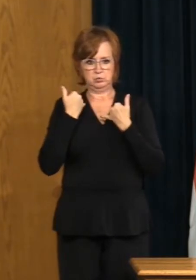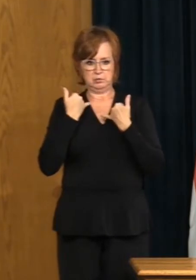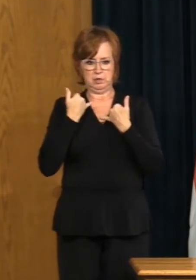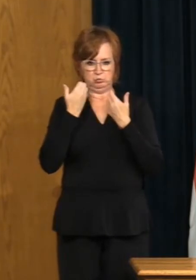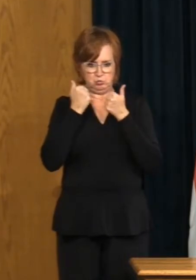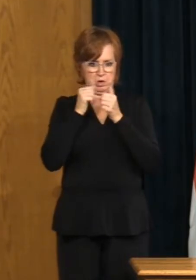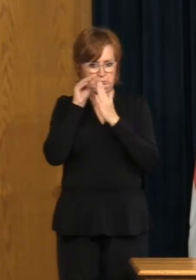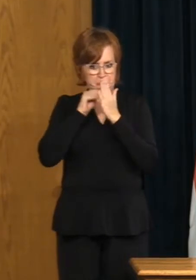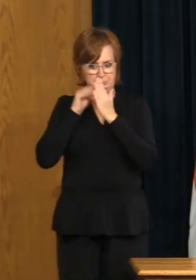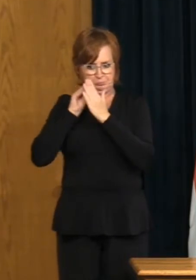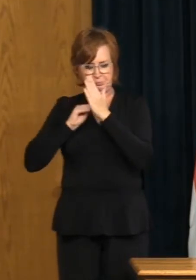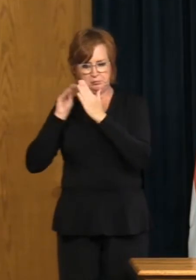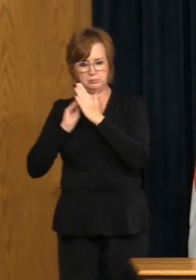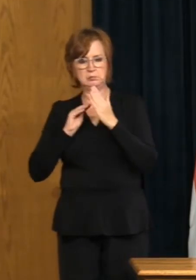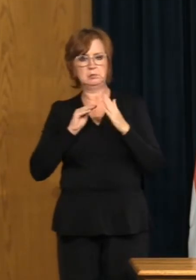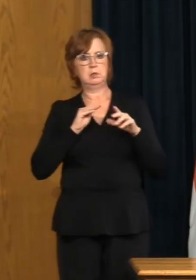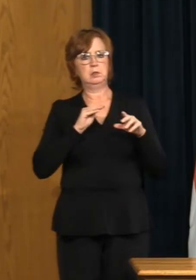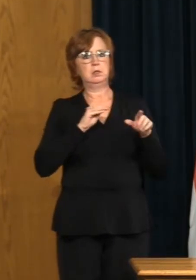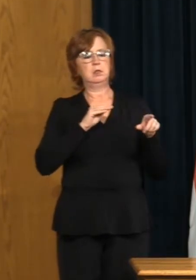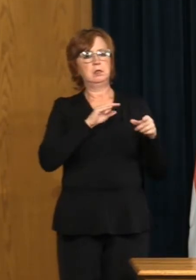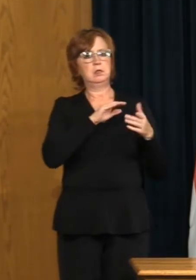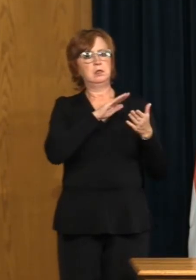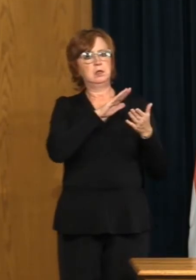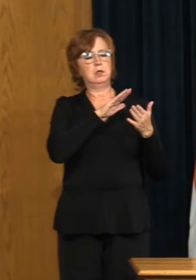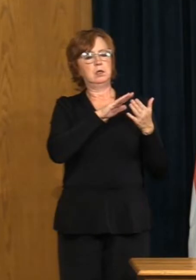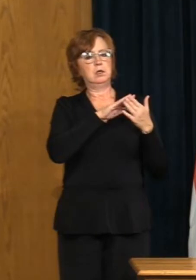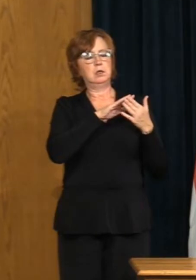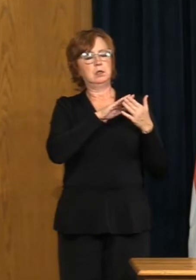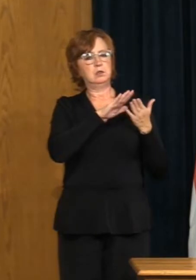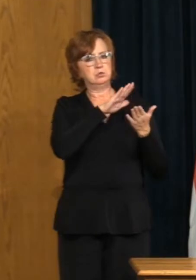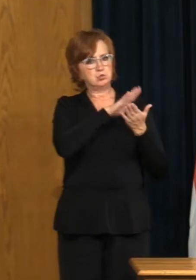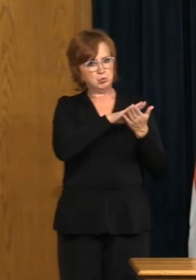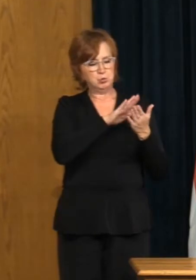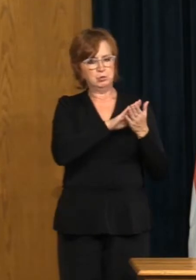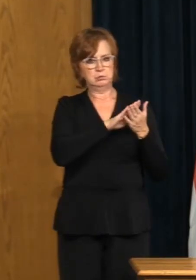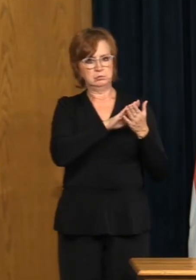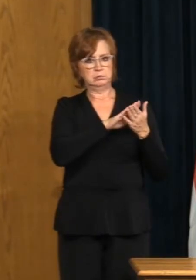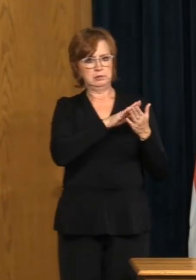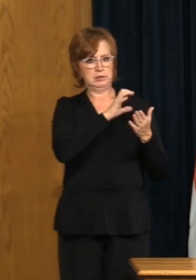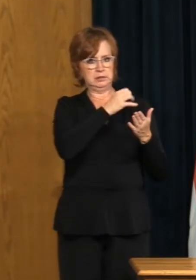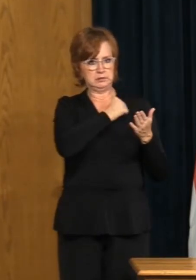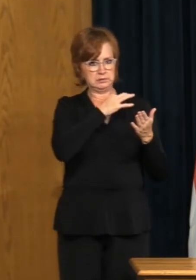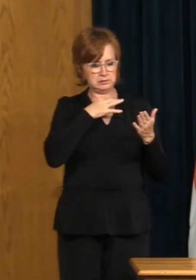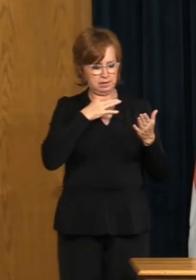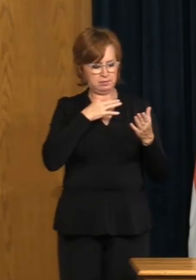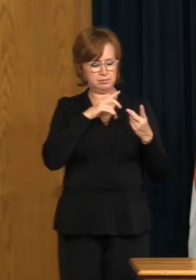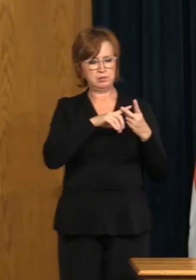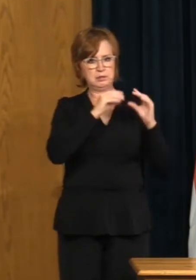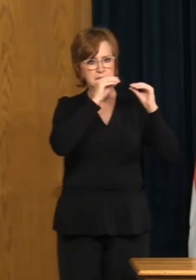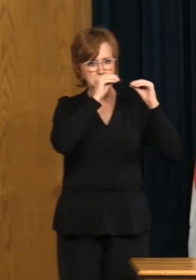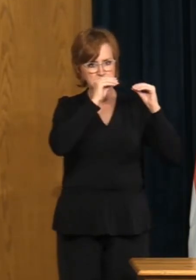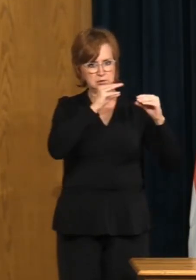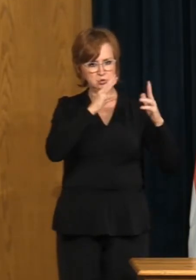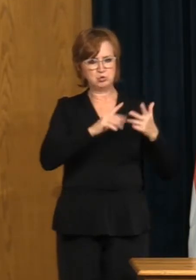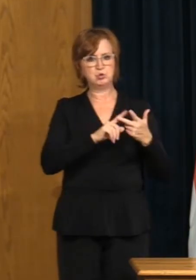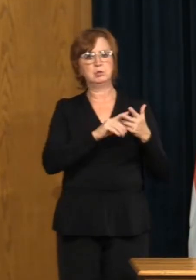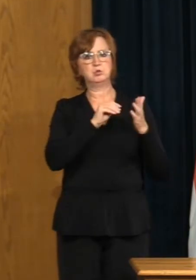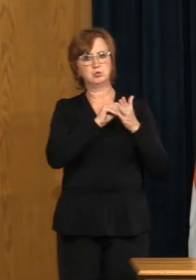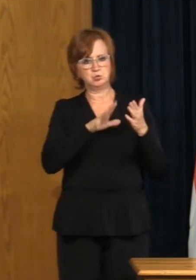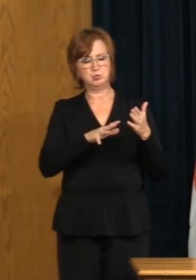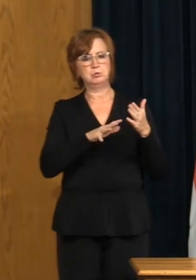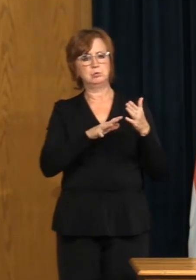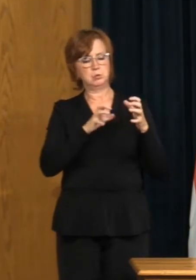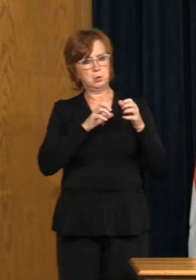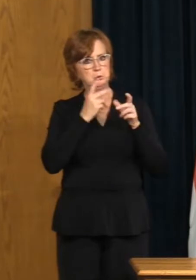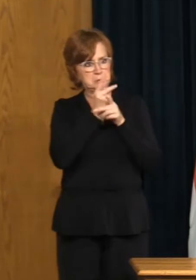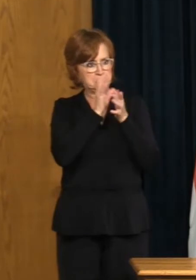at tracking school employees, teachers, etc. So hopefully, the hope is early next week and on an ongoing